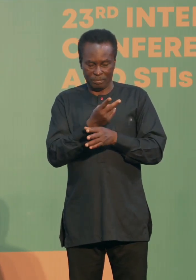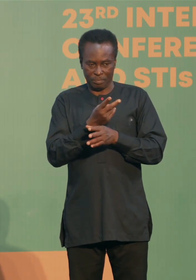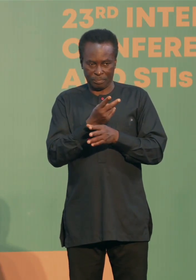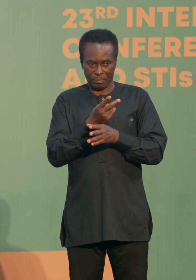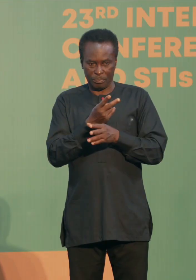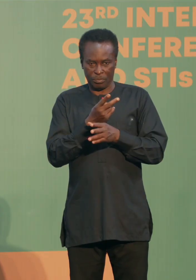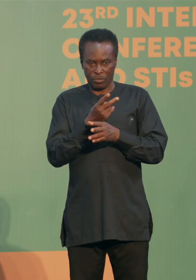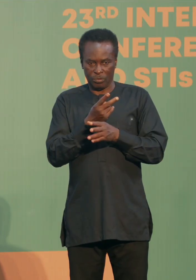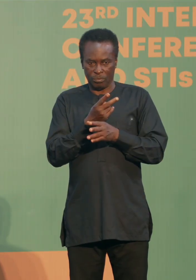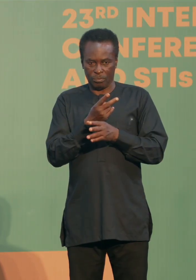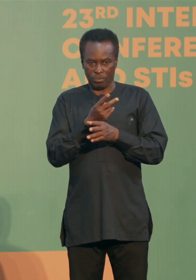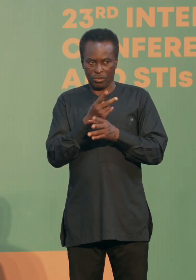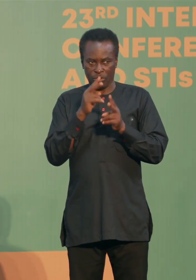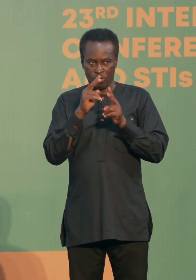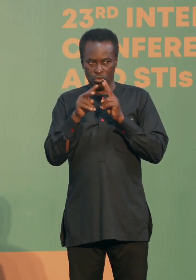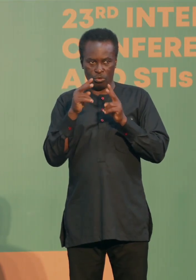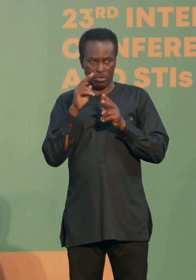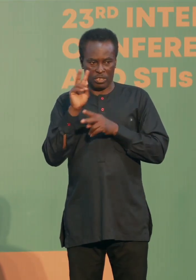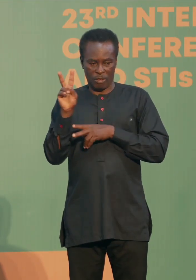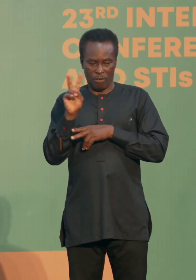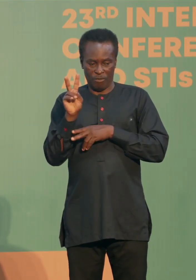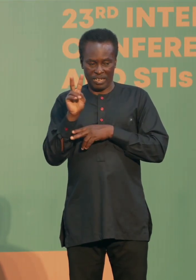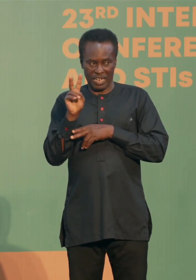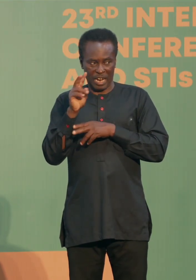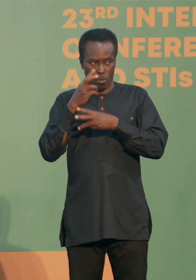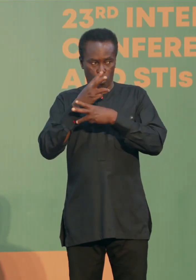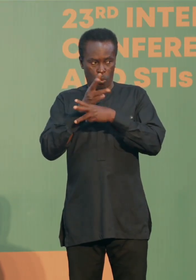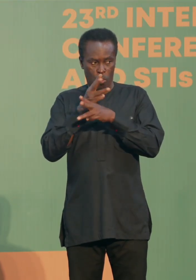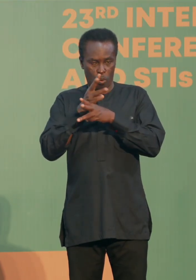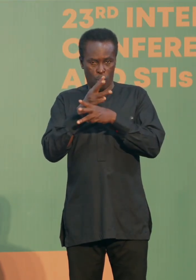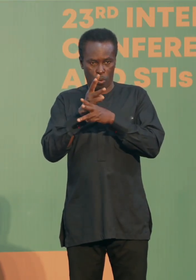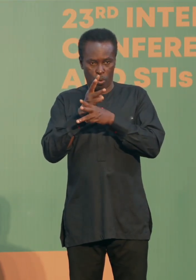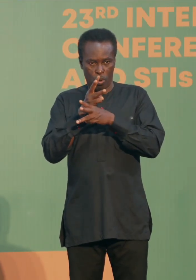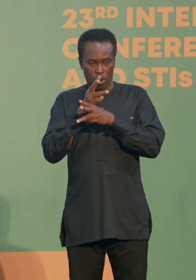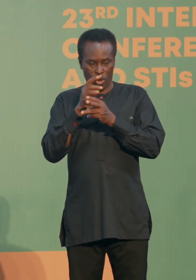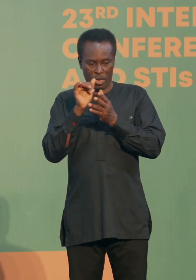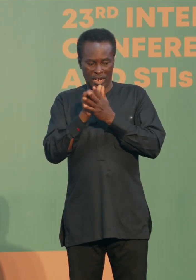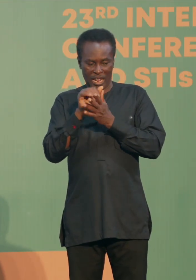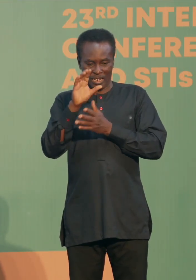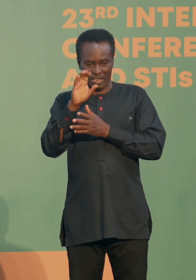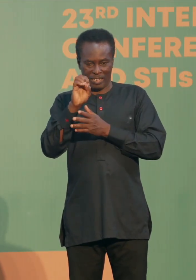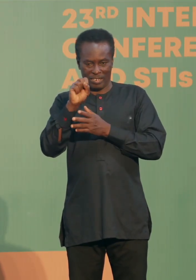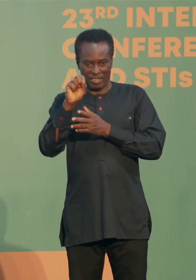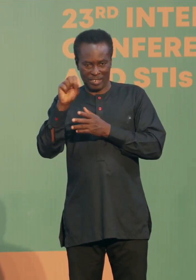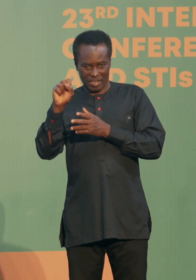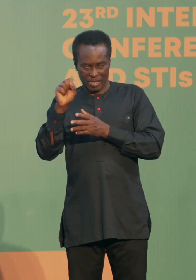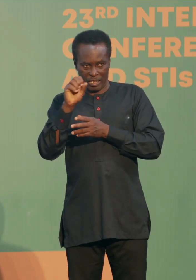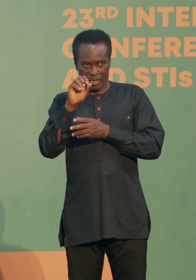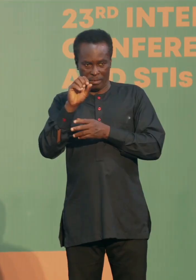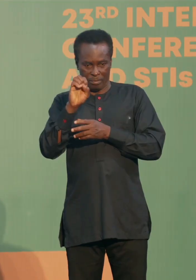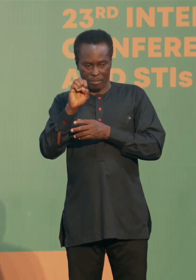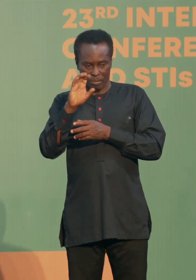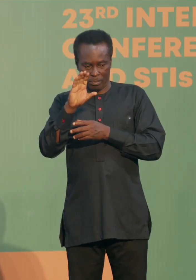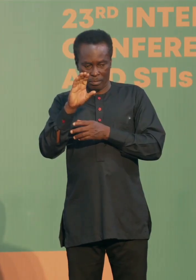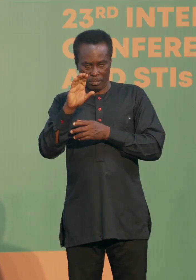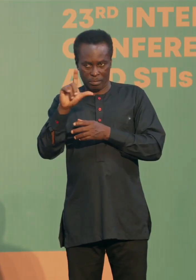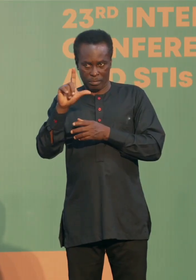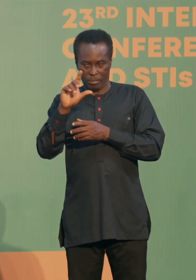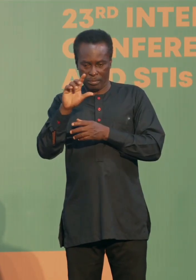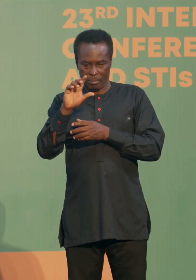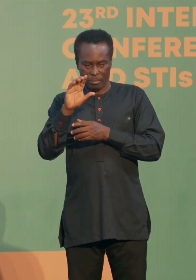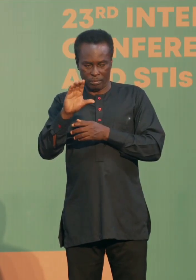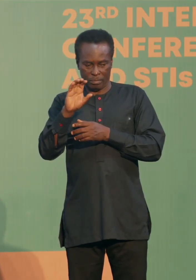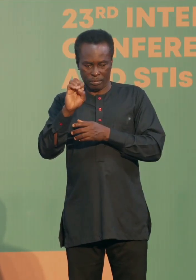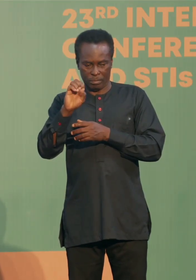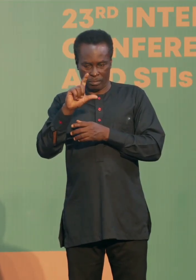you can see the vaginal wall is robust, it's got all those cells to protect it. But once it gets a crack, HIV will